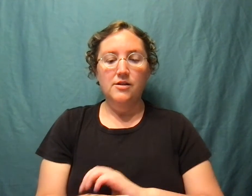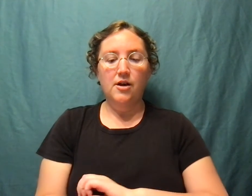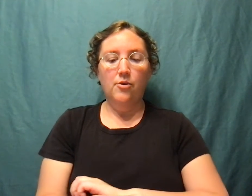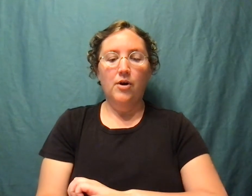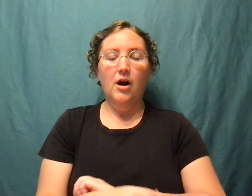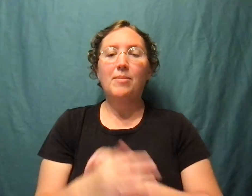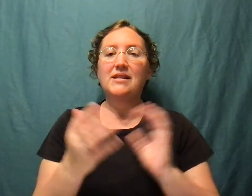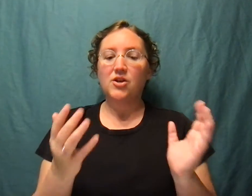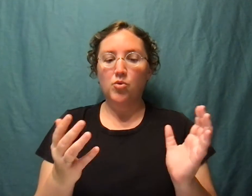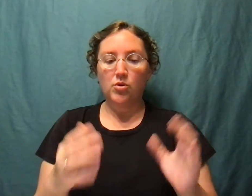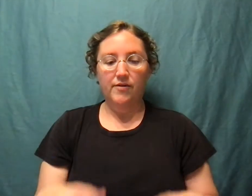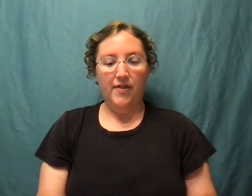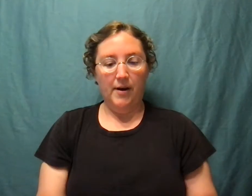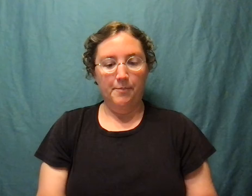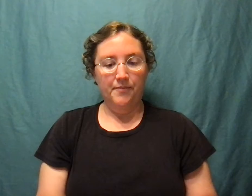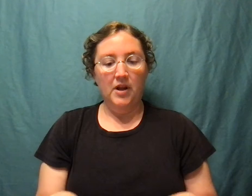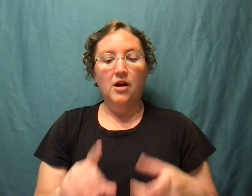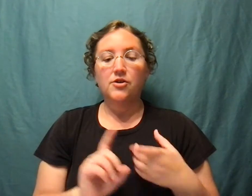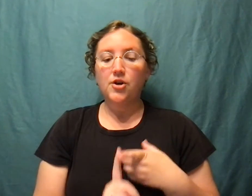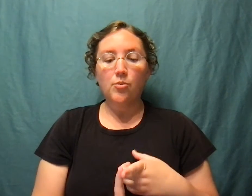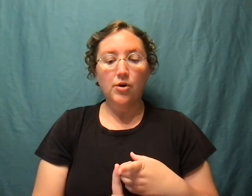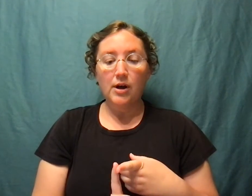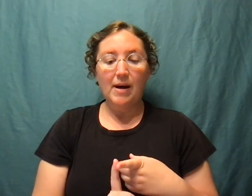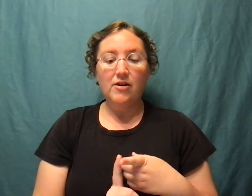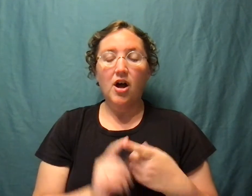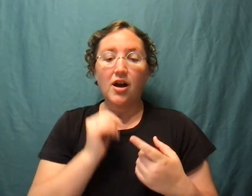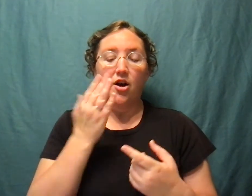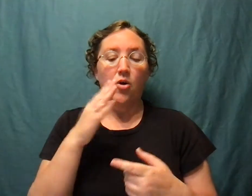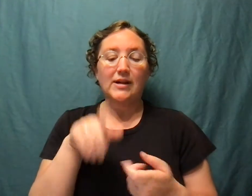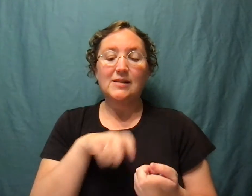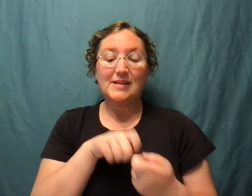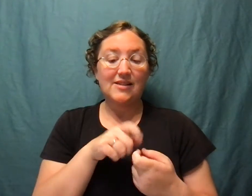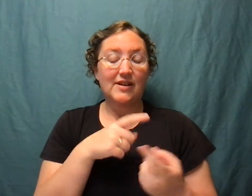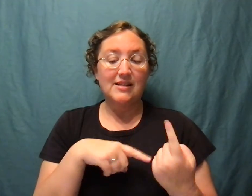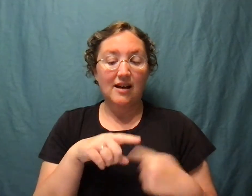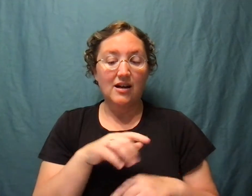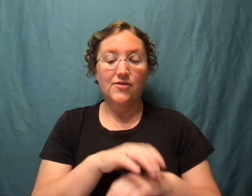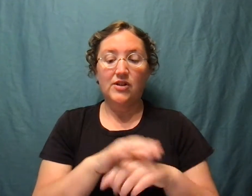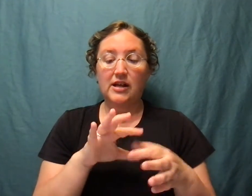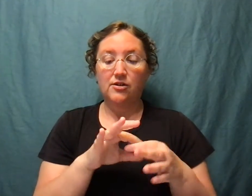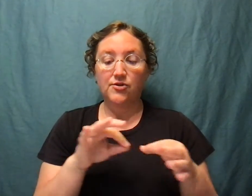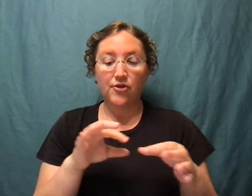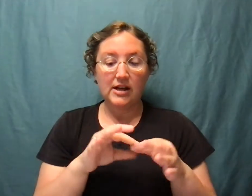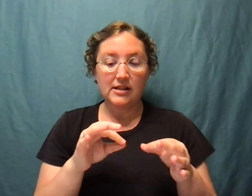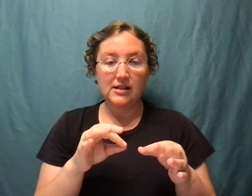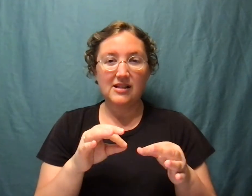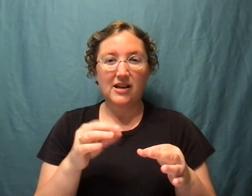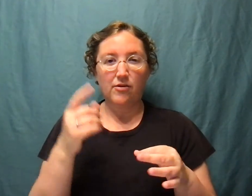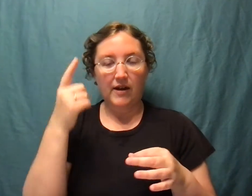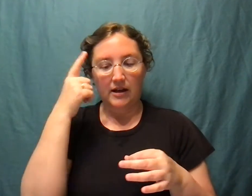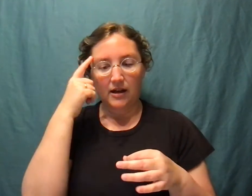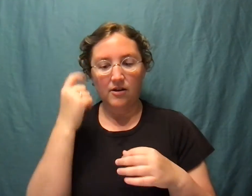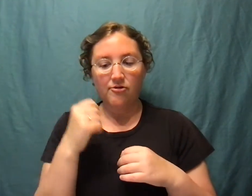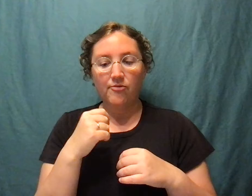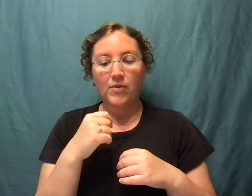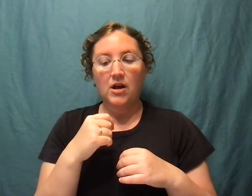So a basic rule of thumb. Don't worry about not knowing specific signs for the English phrases that you're thinking of.